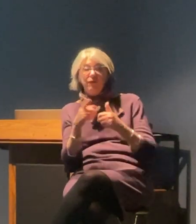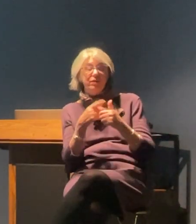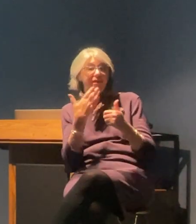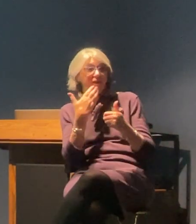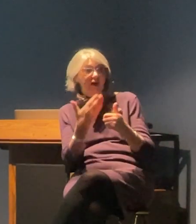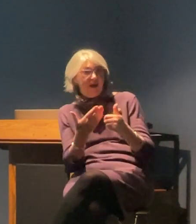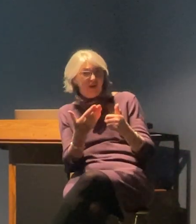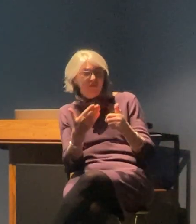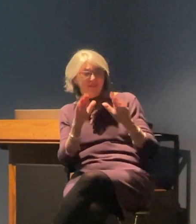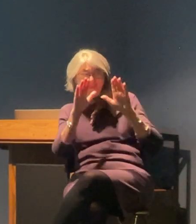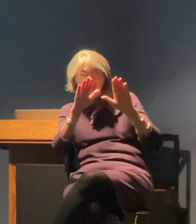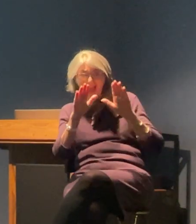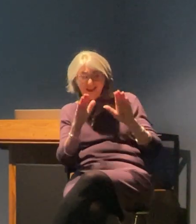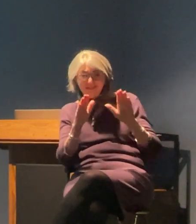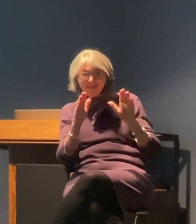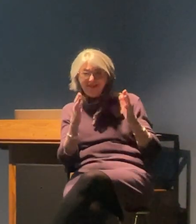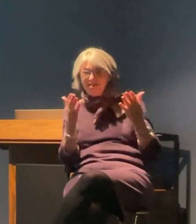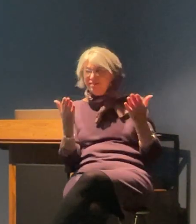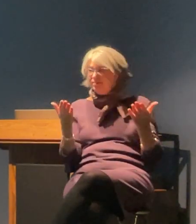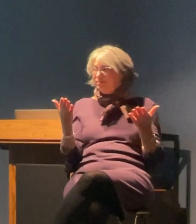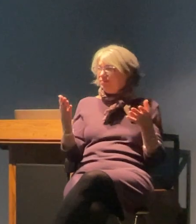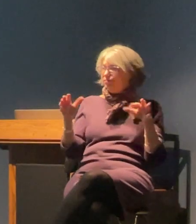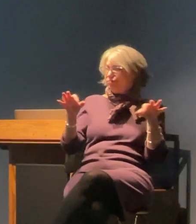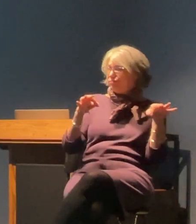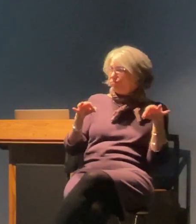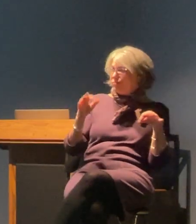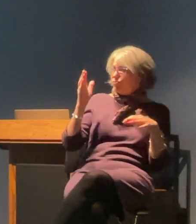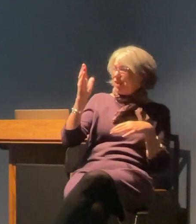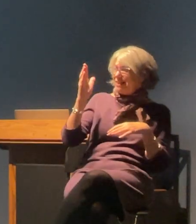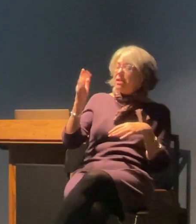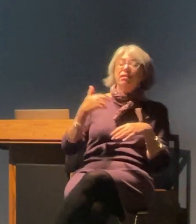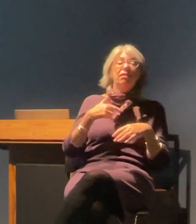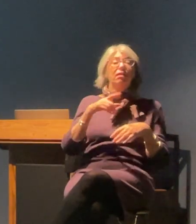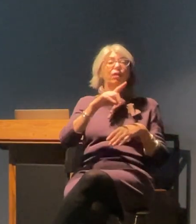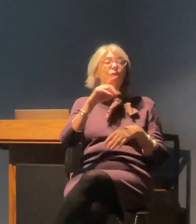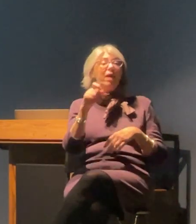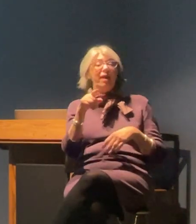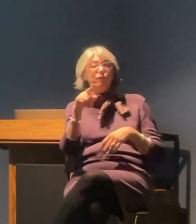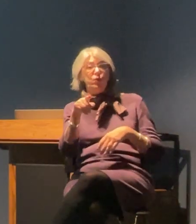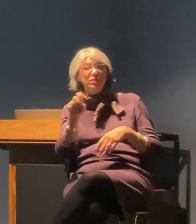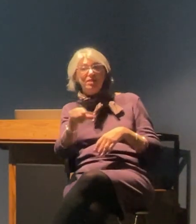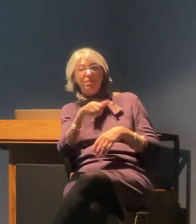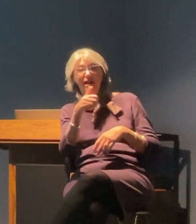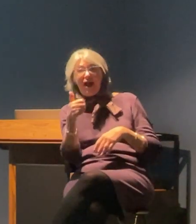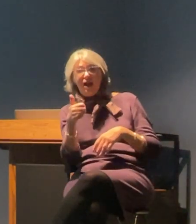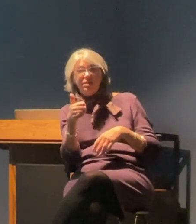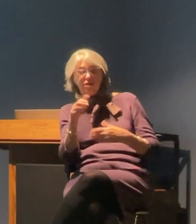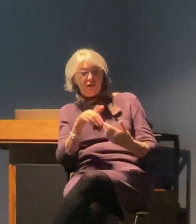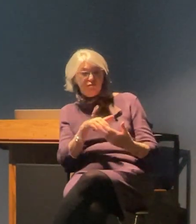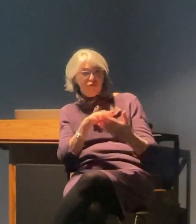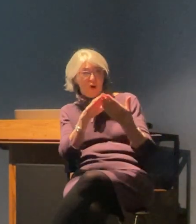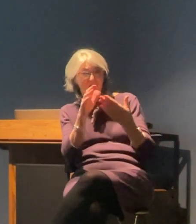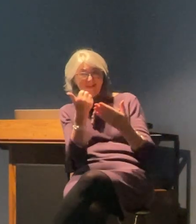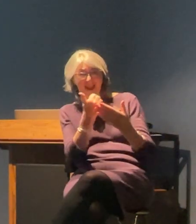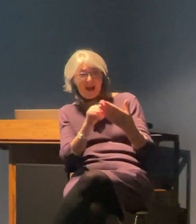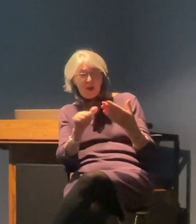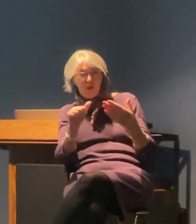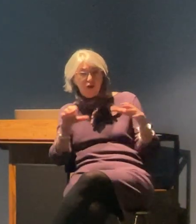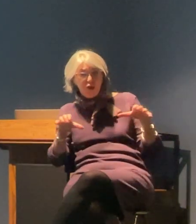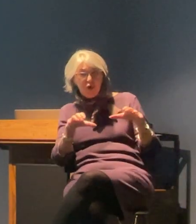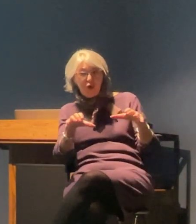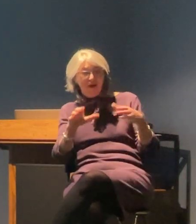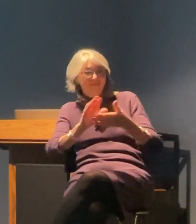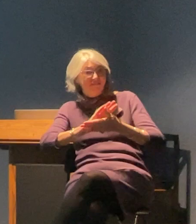thank you for the excellent presentation. And my question is, have you or someone else approached anybody to do